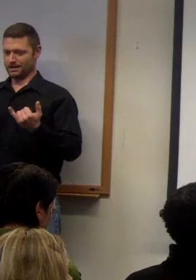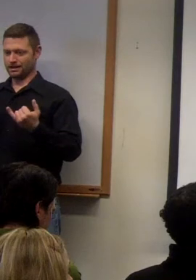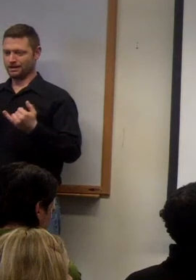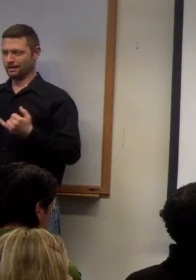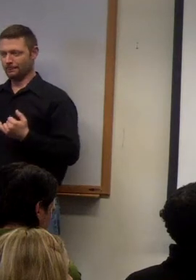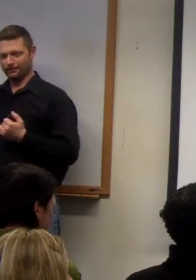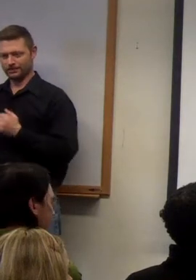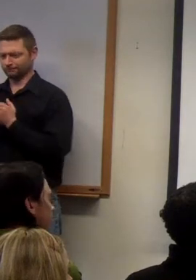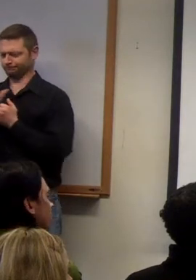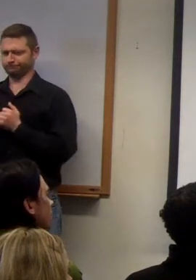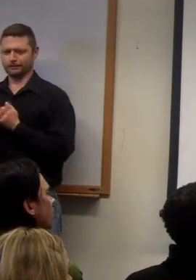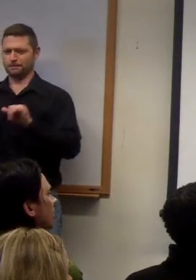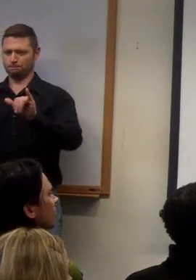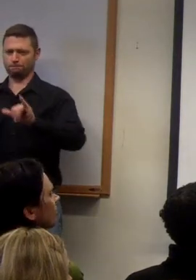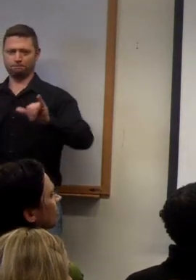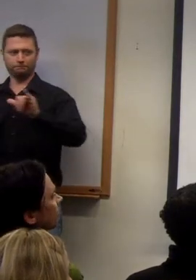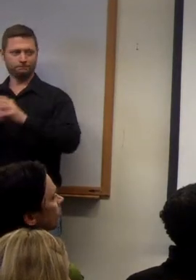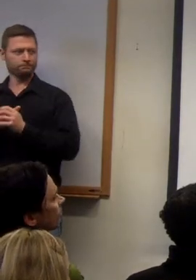And